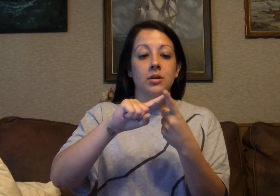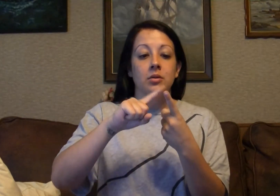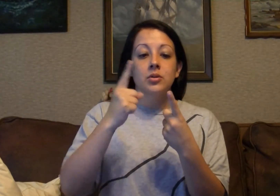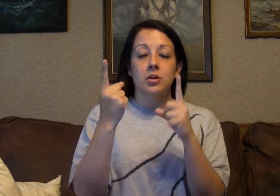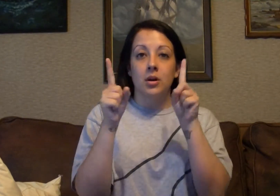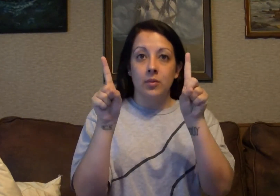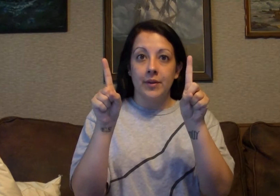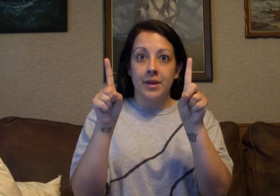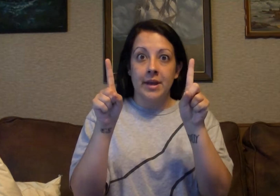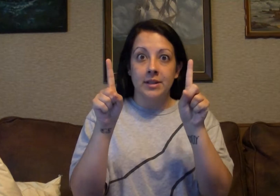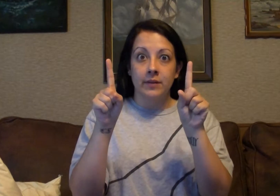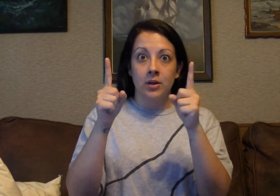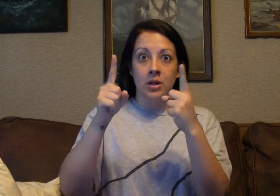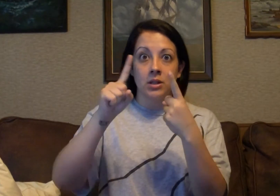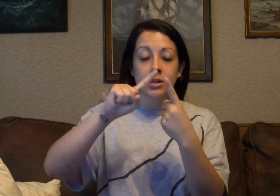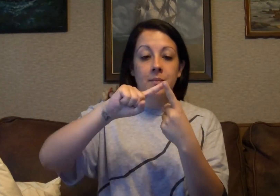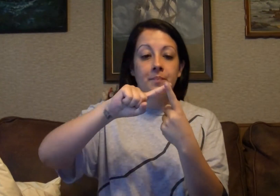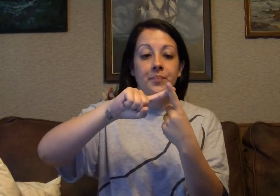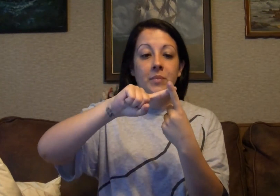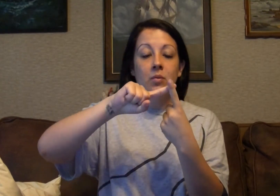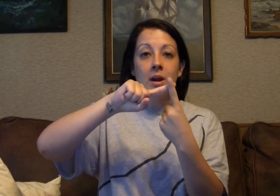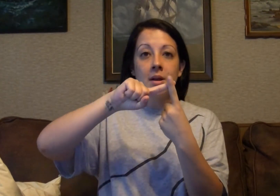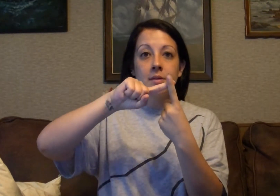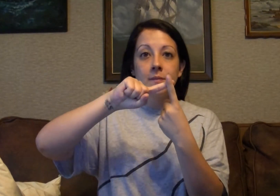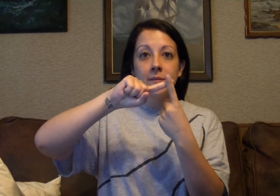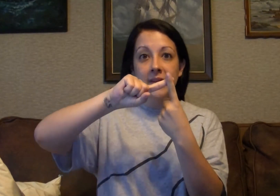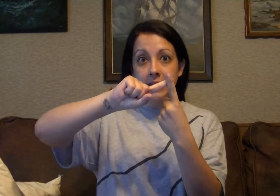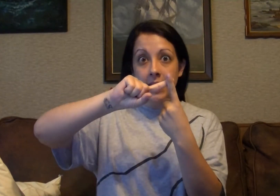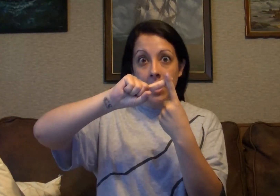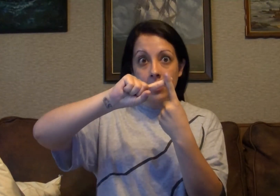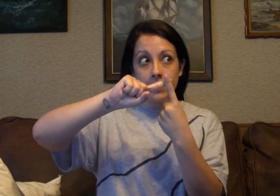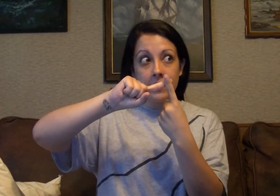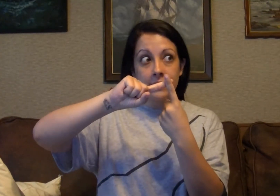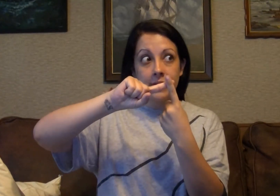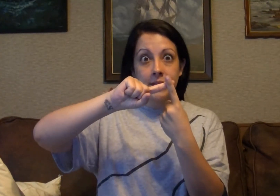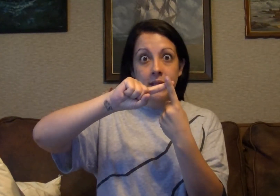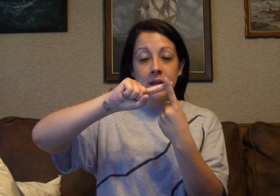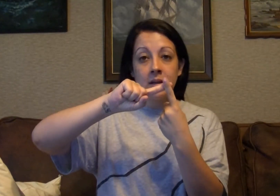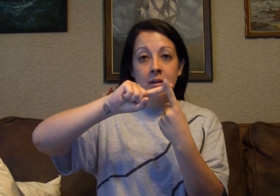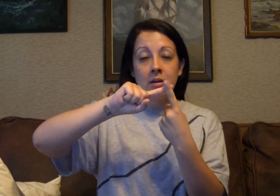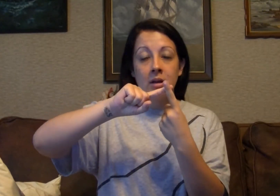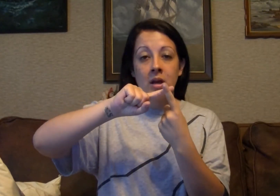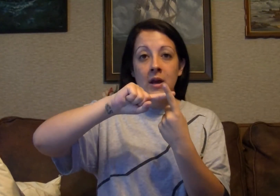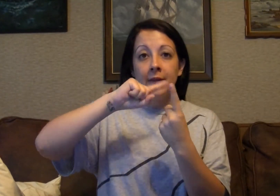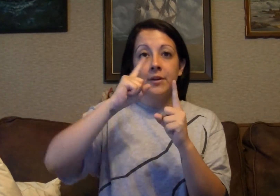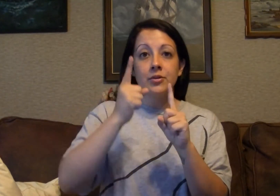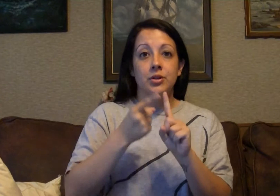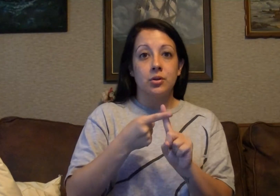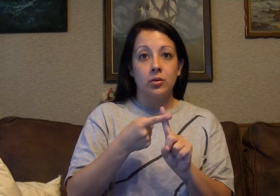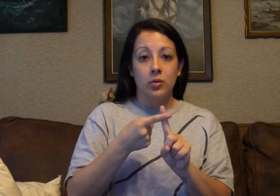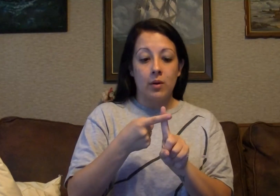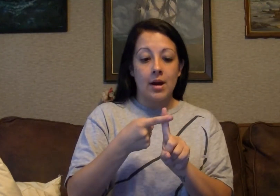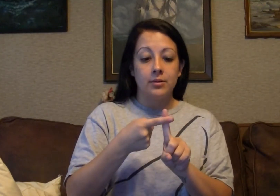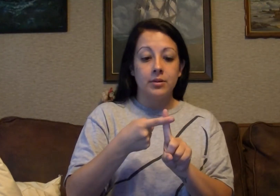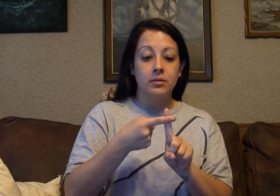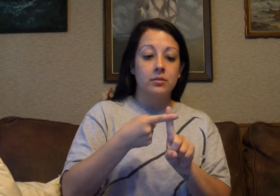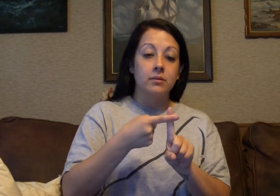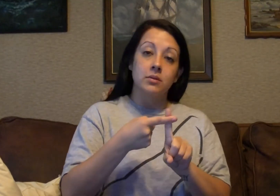you start with index fingers, right facing out, left facing in, and then you just circle around to